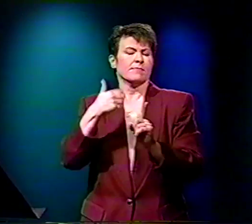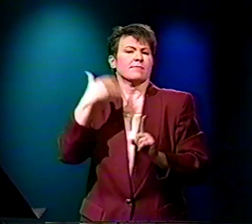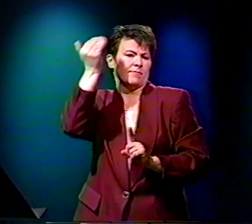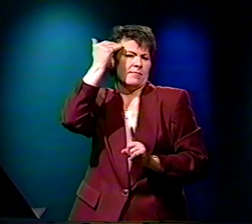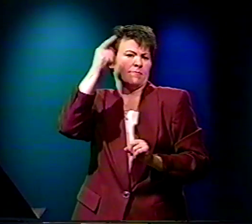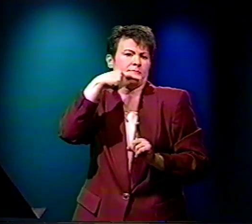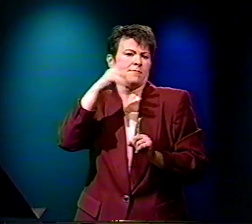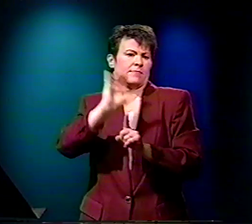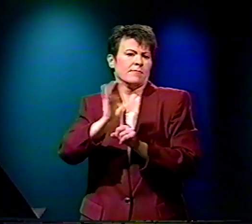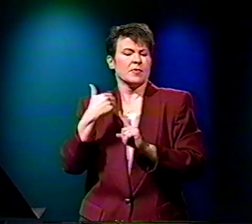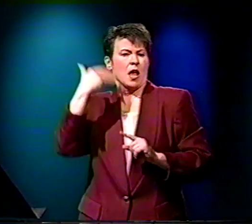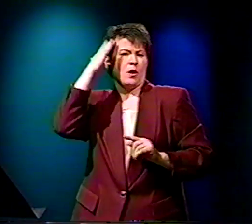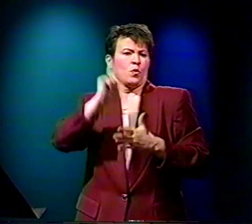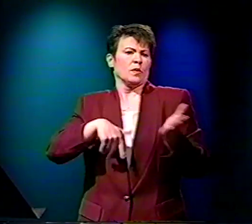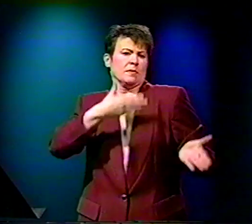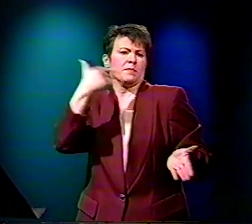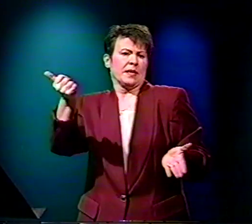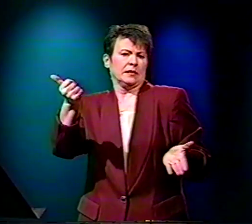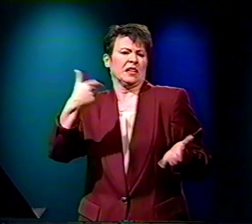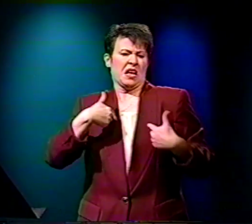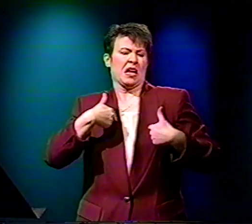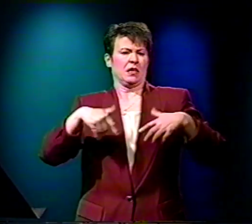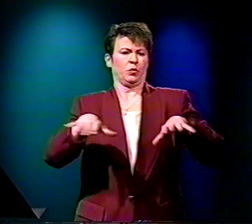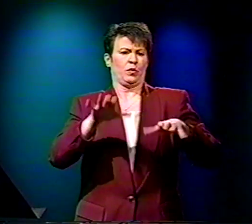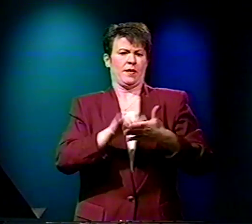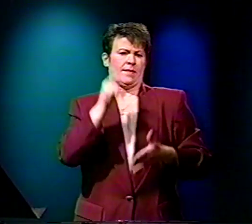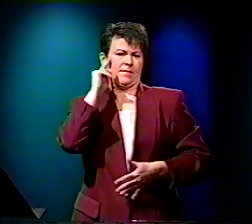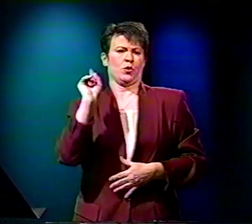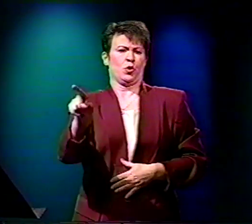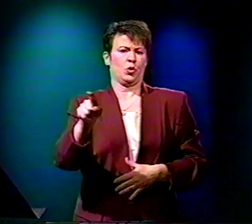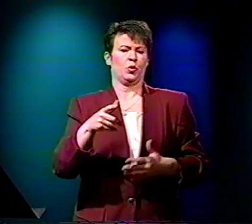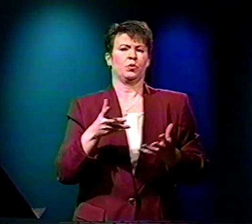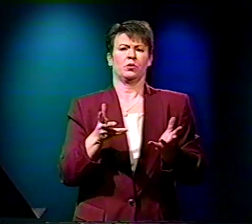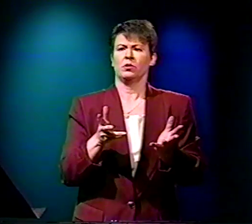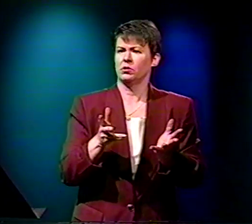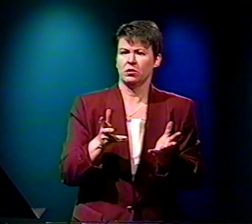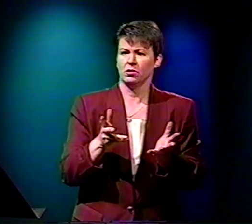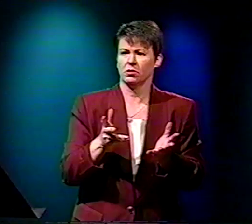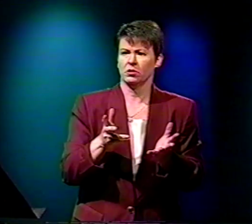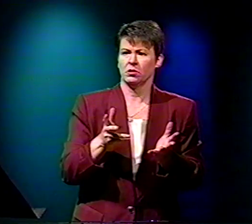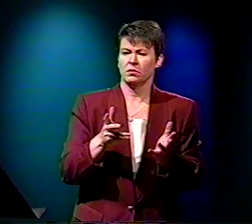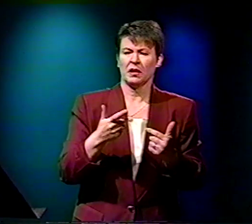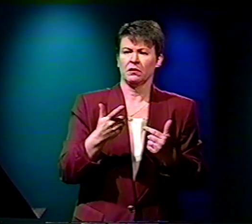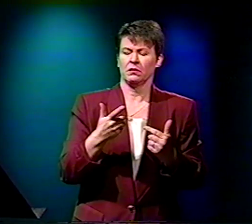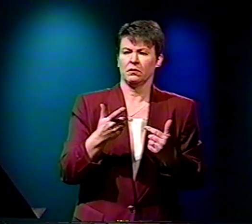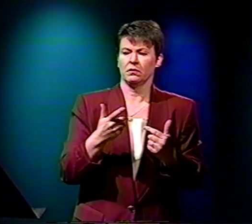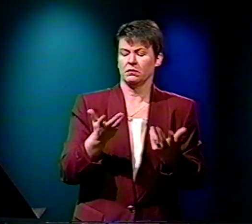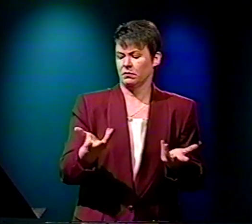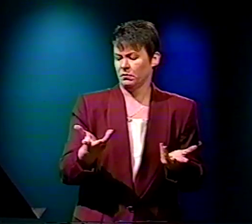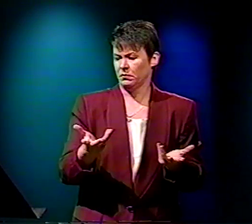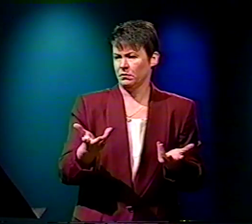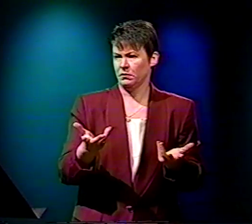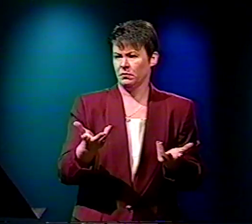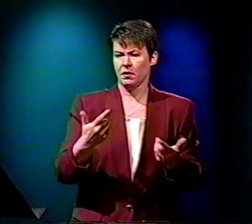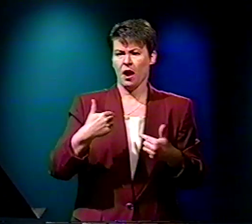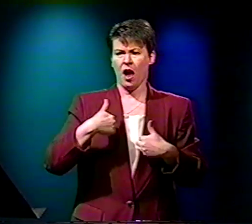making decisions because I'm familiar with deaf culture, and I know hearing culture, and I know what's best. So I will take care of that for you. And deaf people